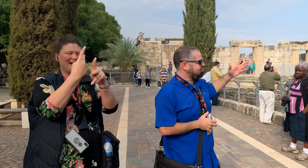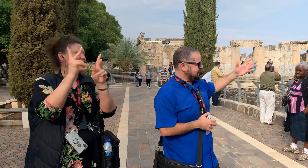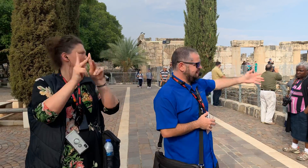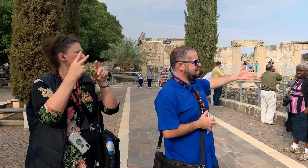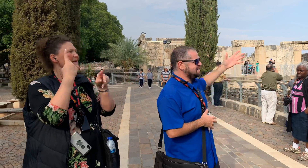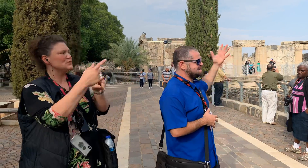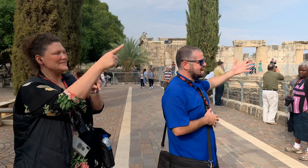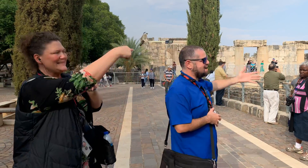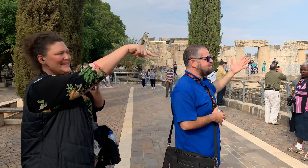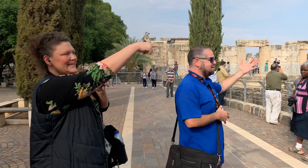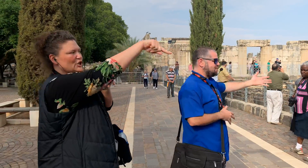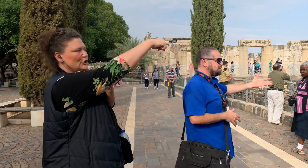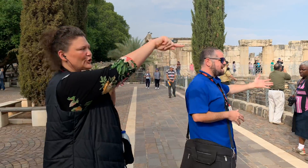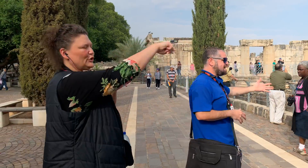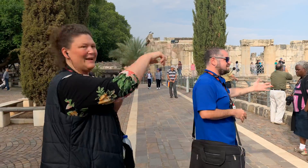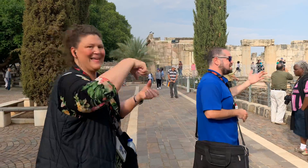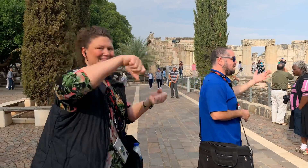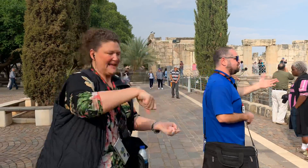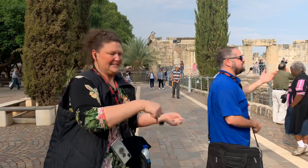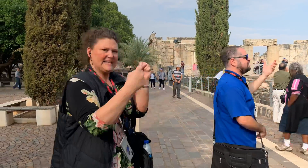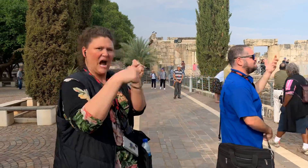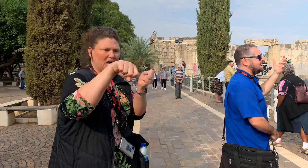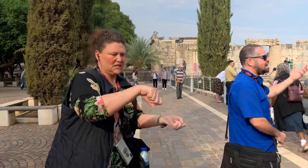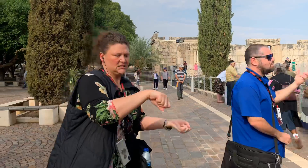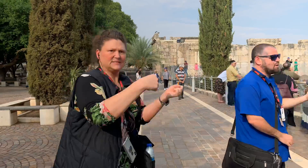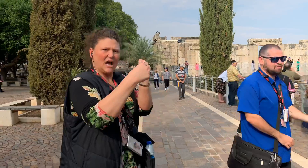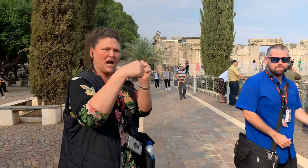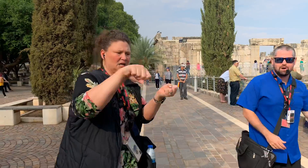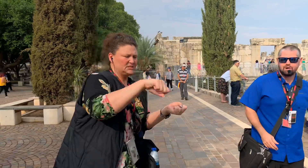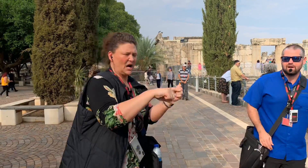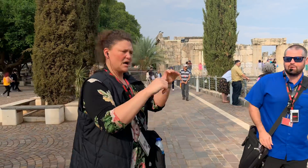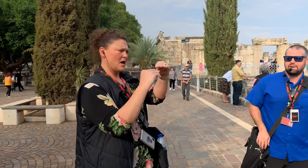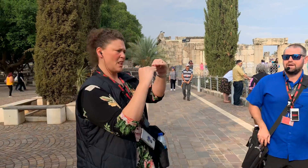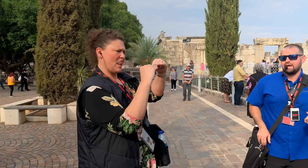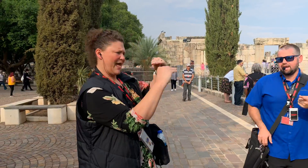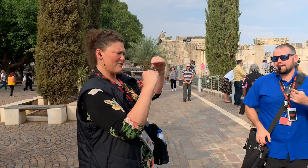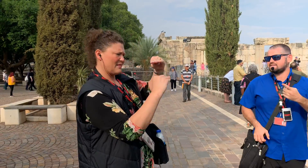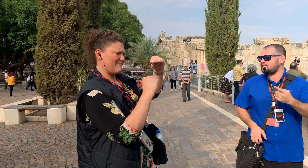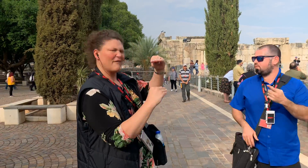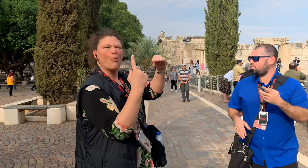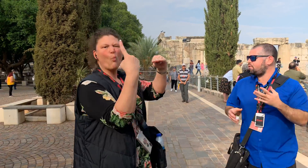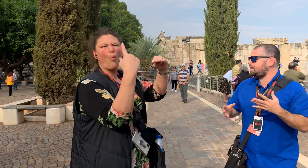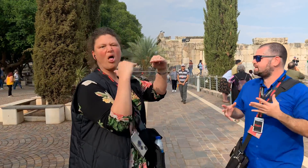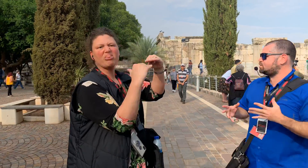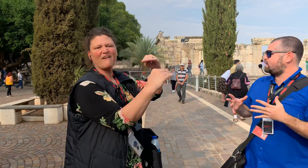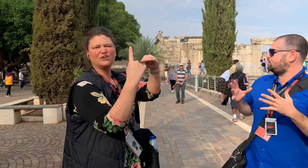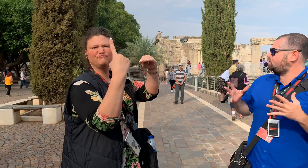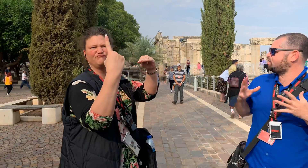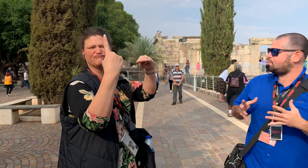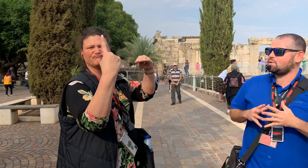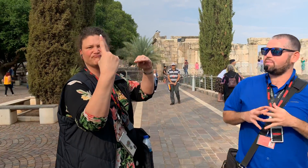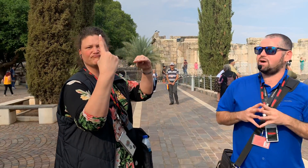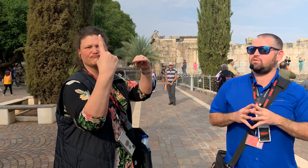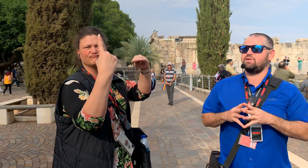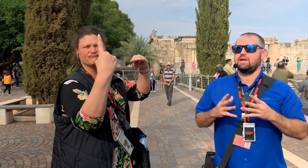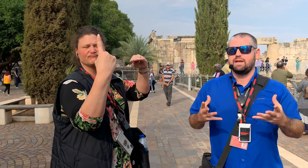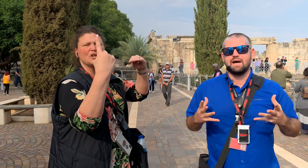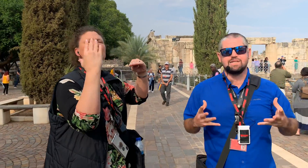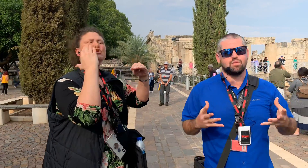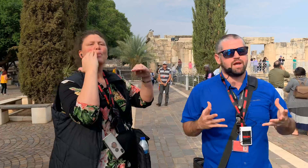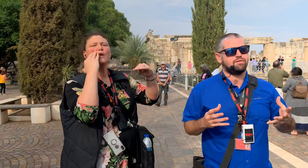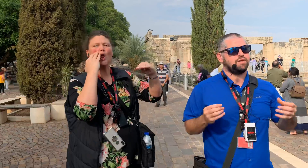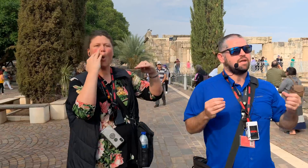here. These are the remains of the town of Capernaum. And yesterday we were in Nazareth and we spoke